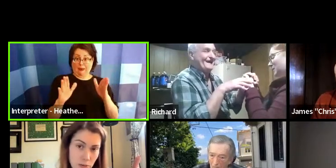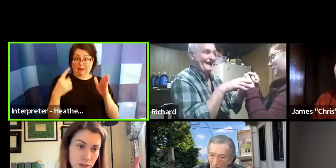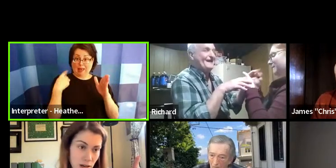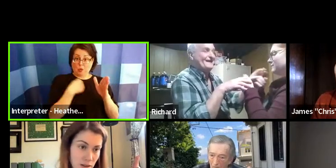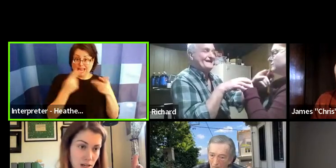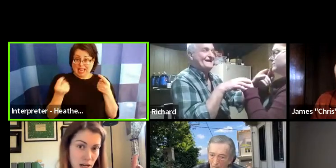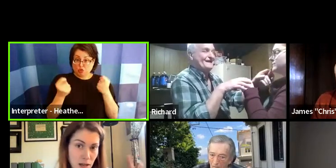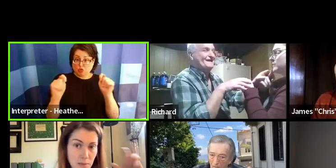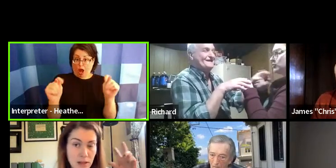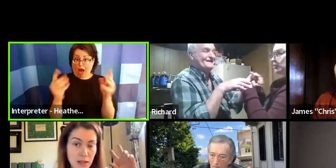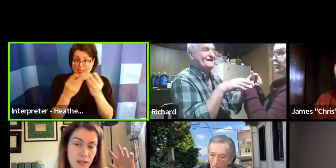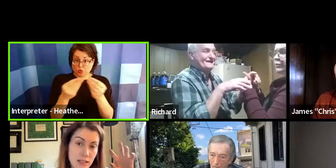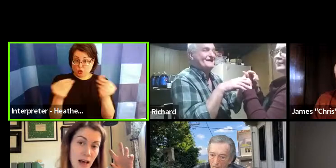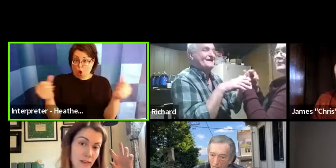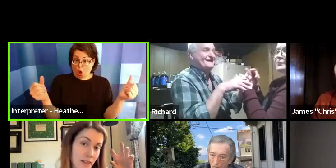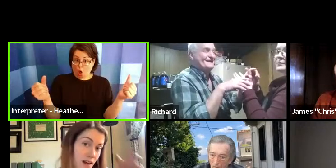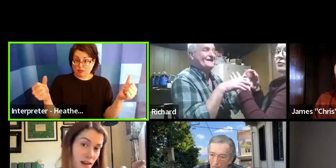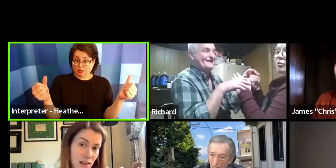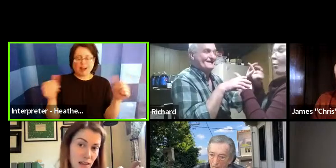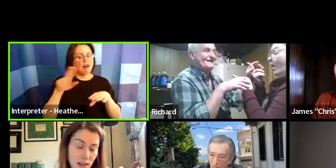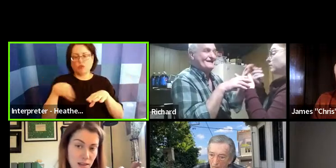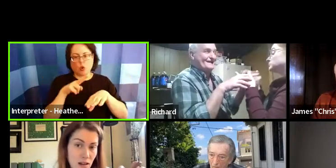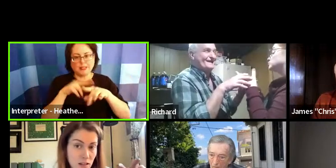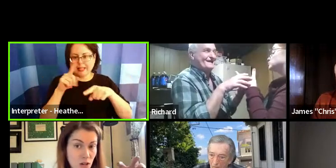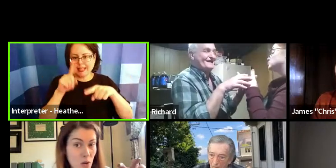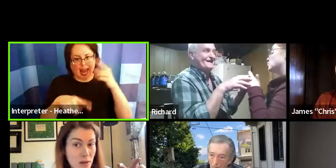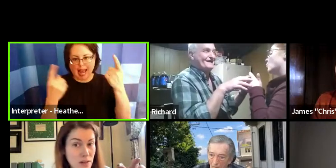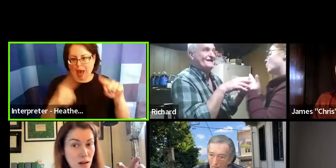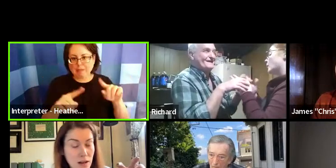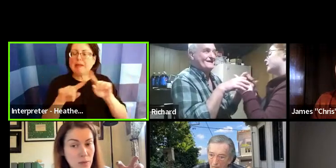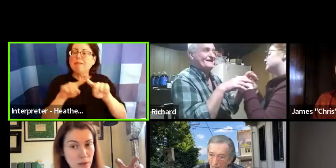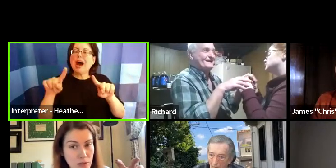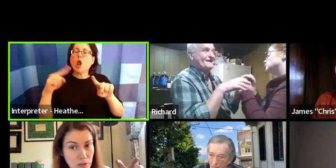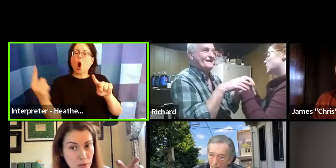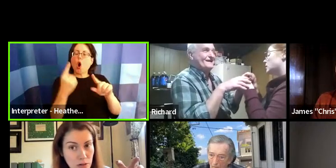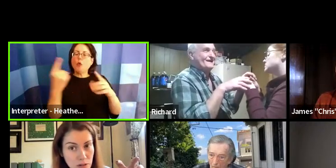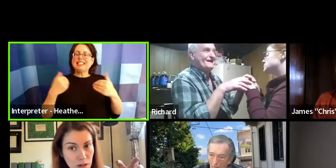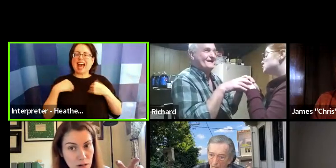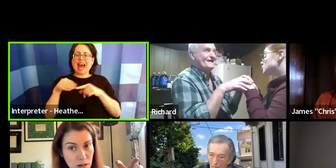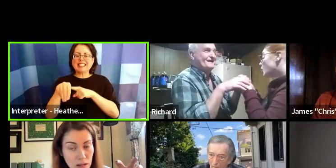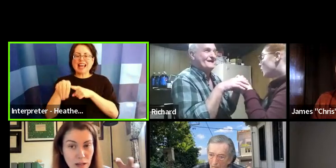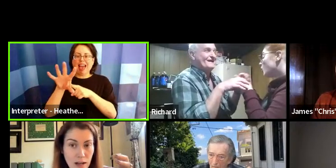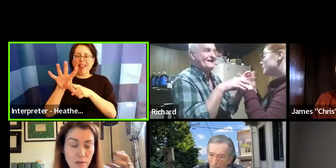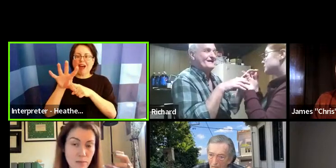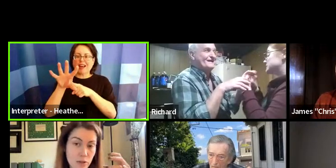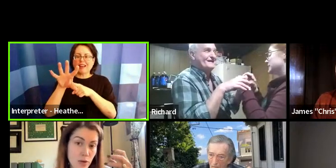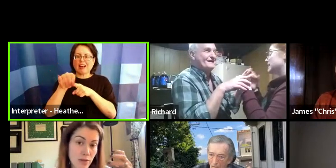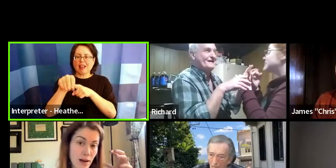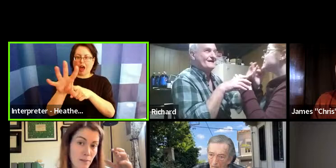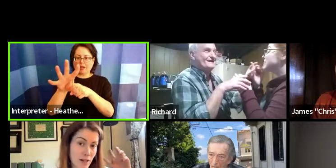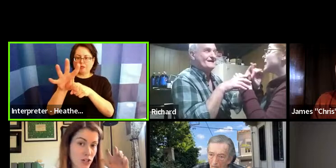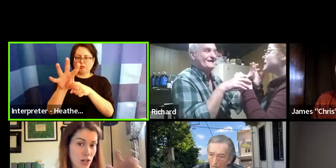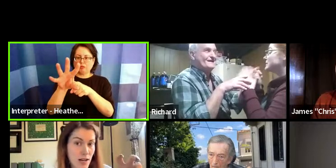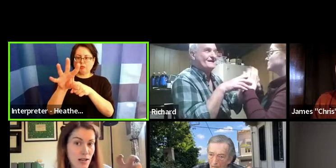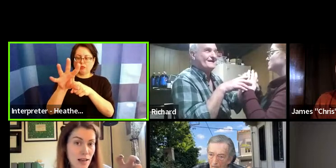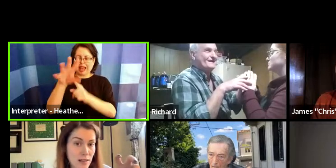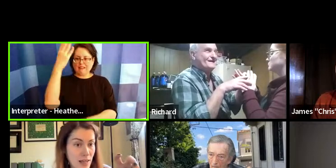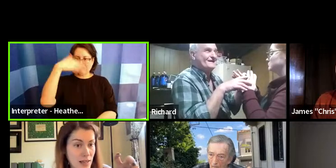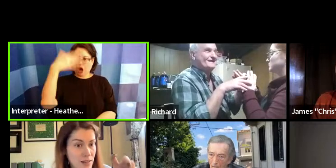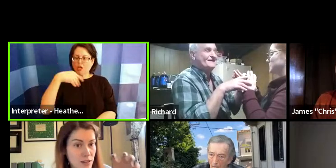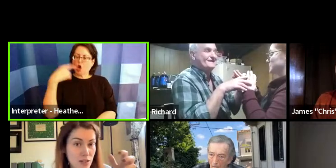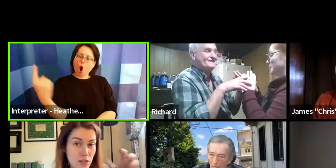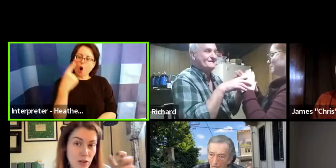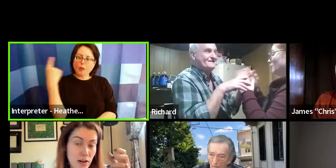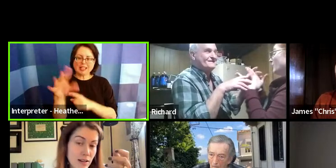course, 100% of the time, is having that headlight that is always on when the scooter is on. So that might shine